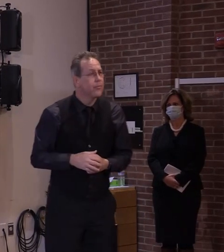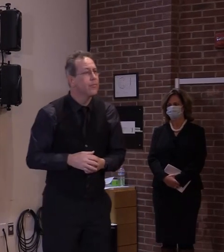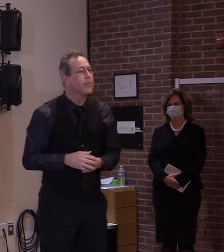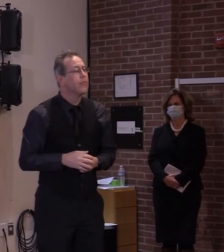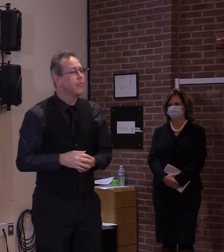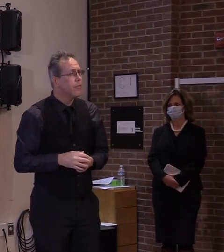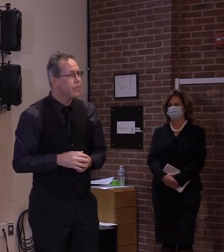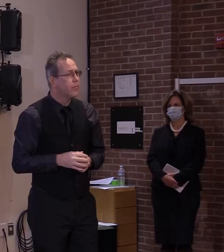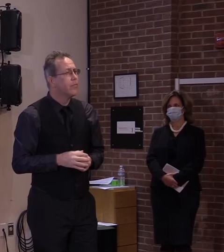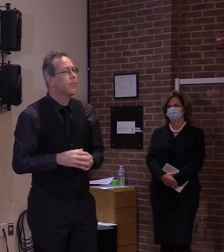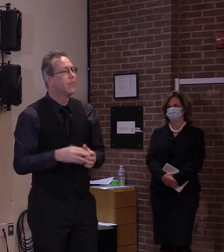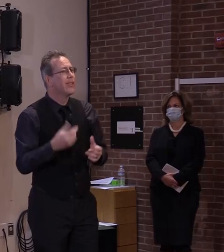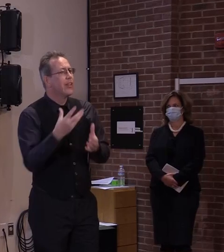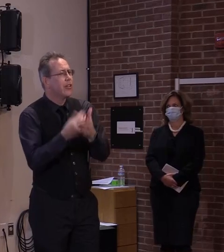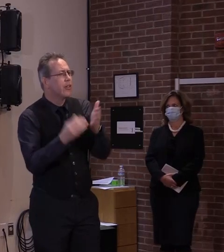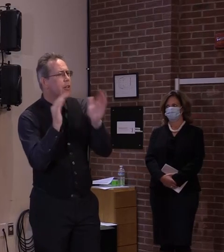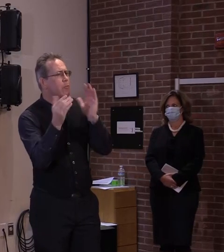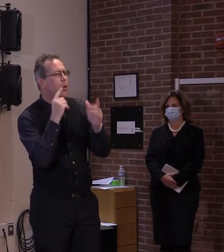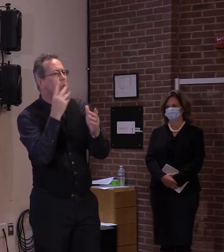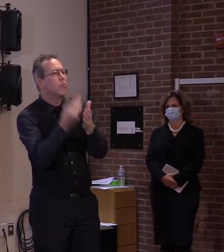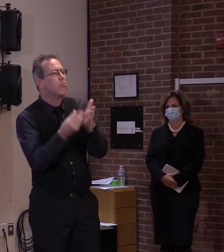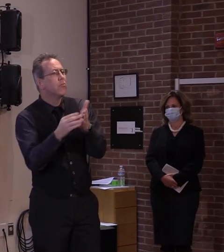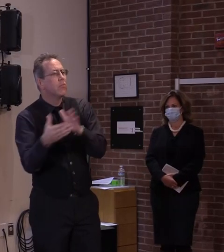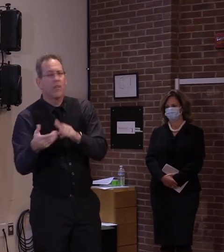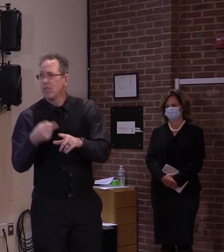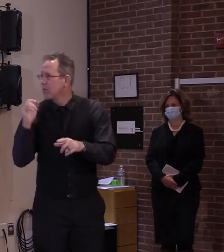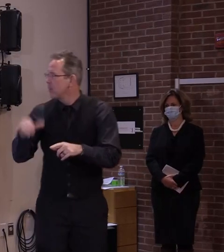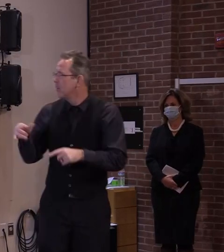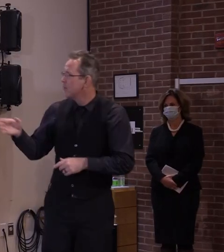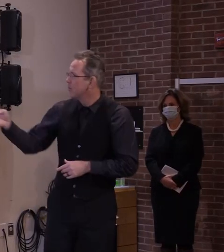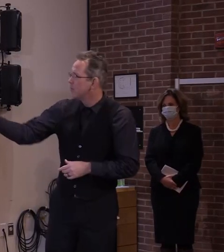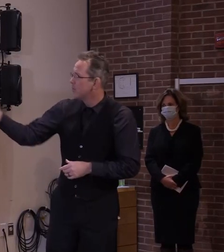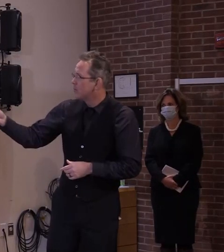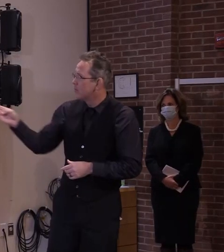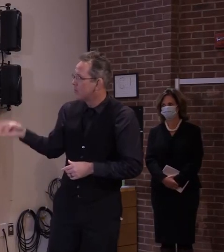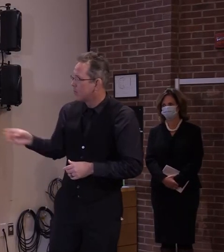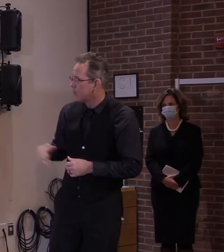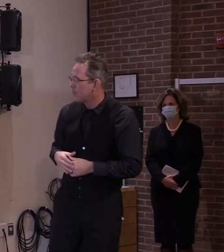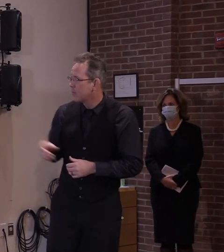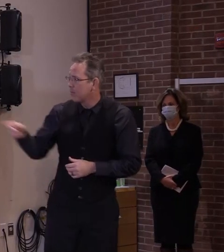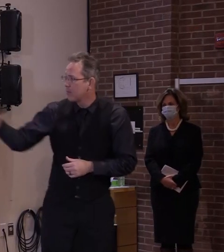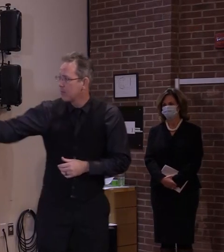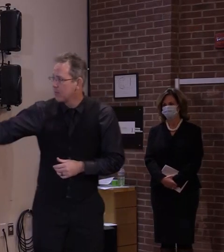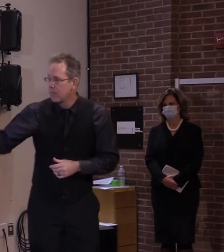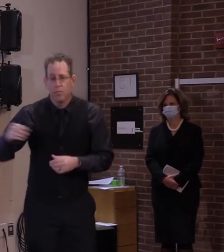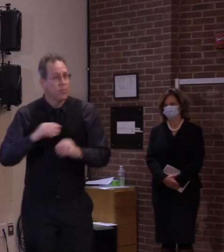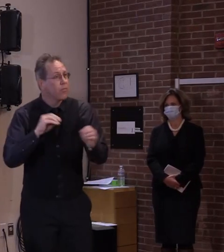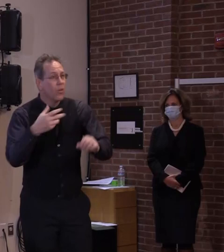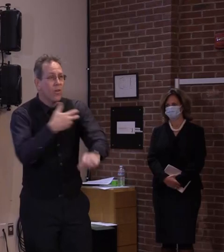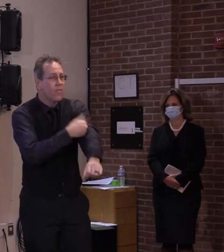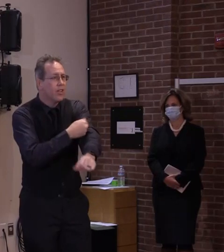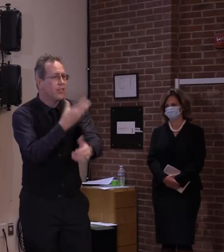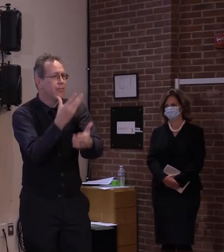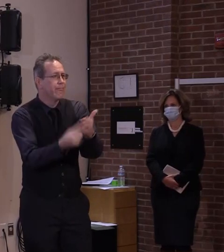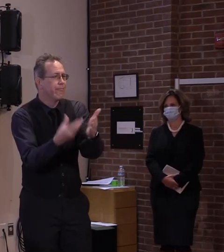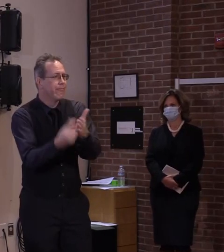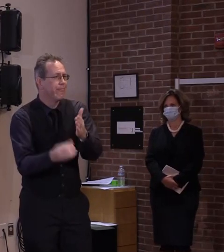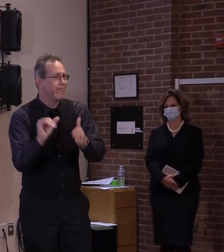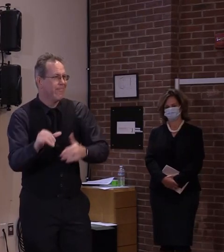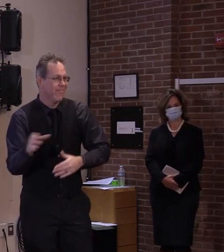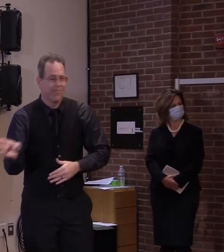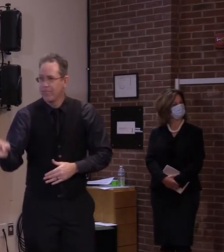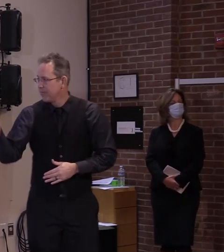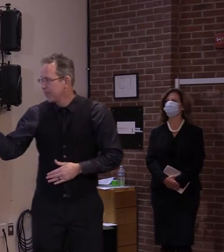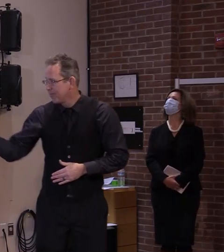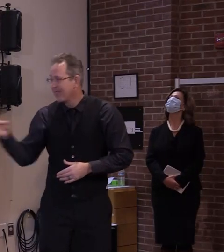when you look at the protection that's afforded by the vaccine and those who are fully protected and boosted. You'll see that the number of deaths that are